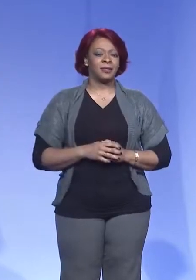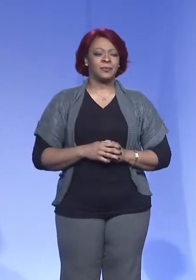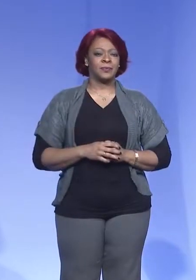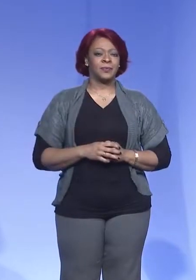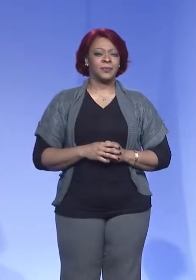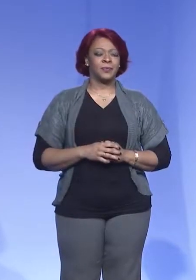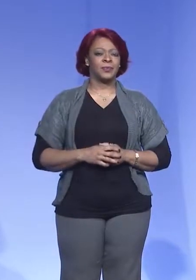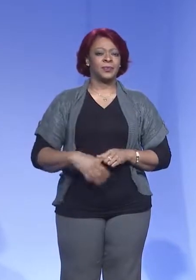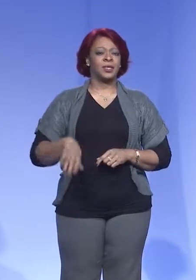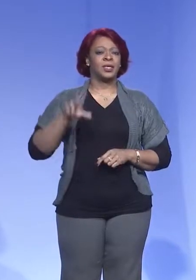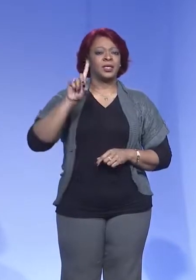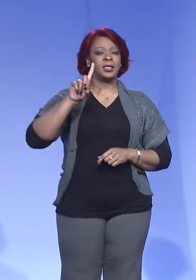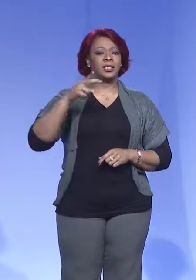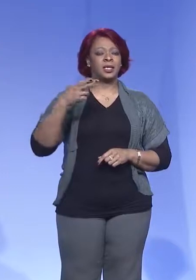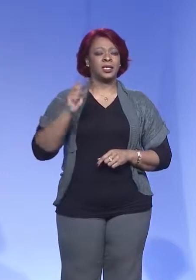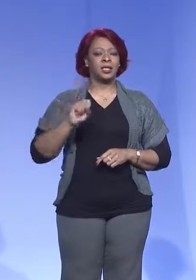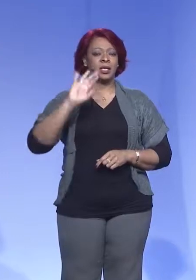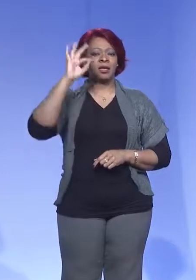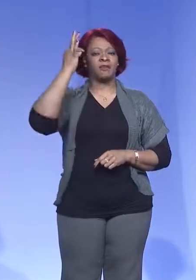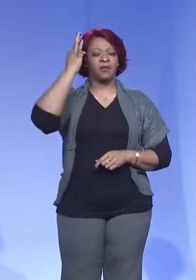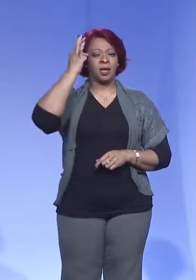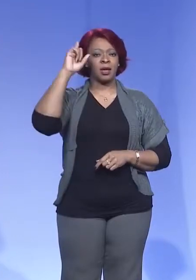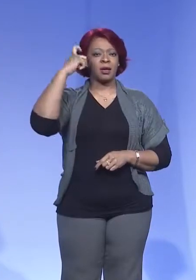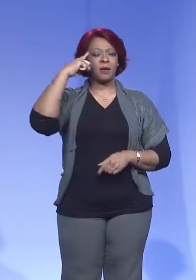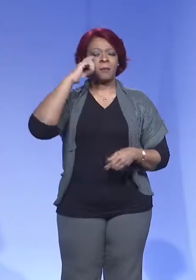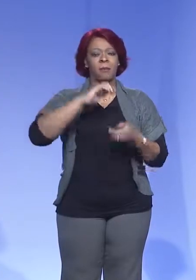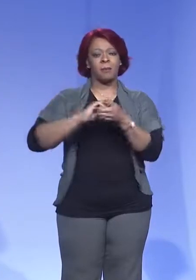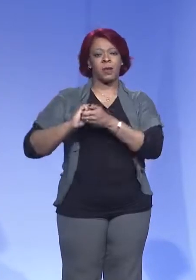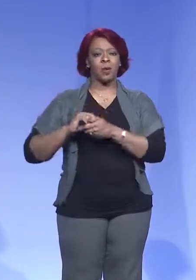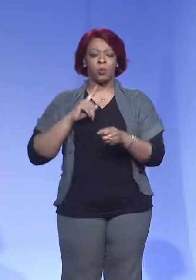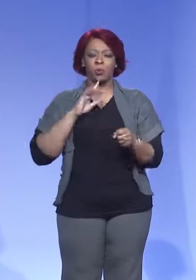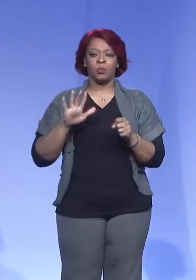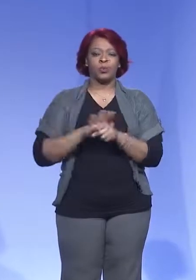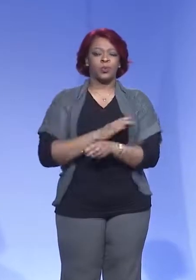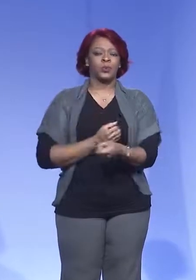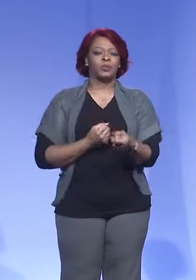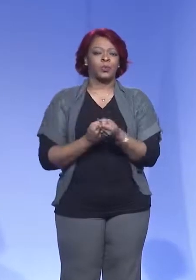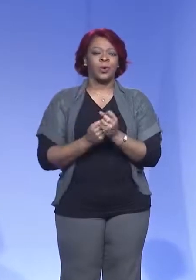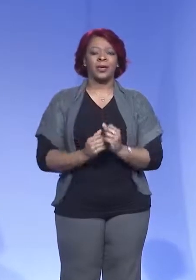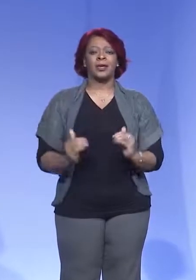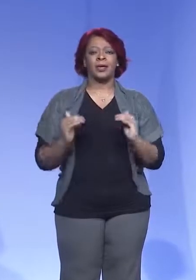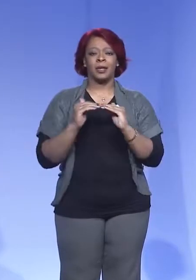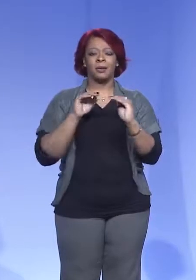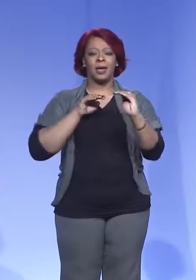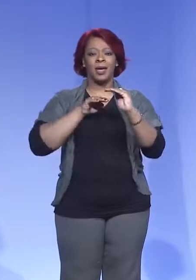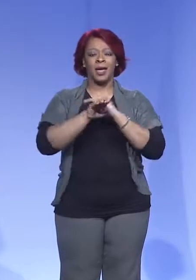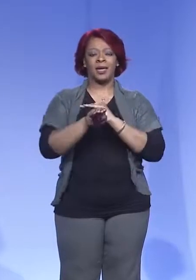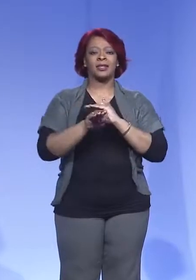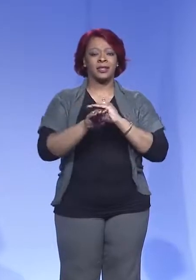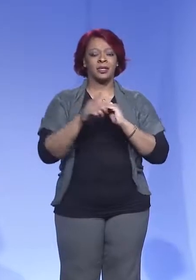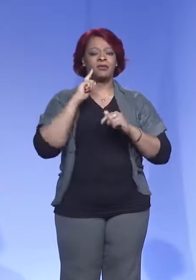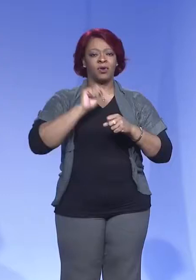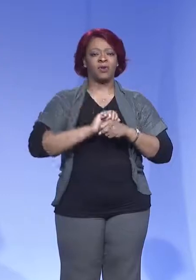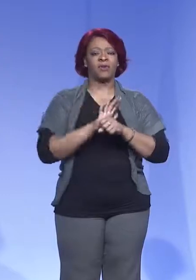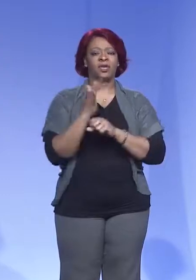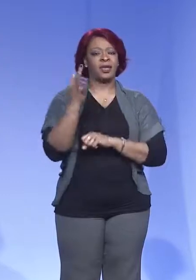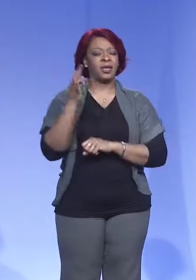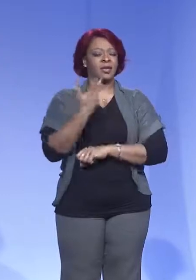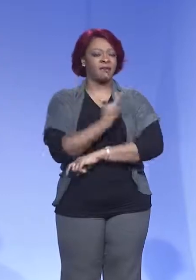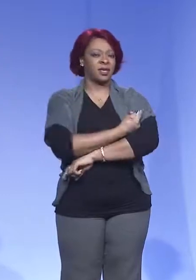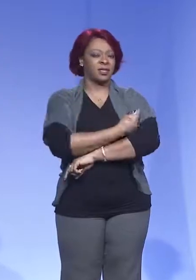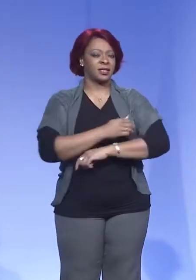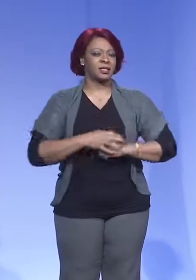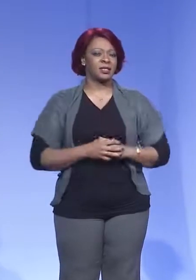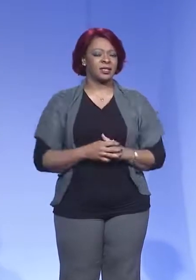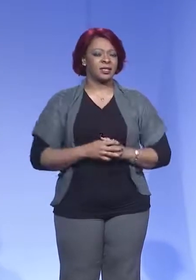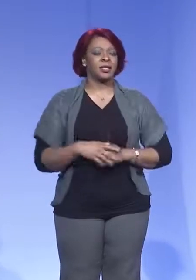DHS and its federal government partners fully support equal access to the COVID-19 vaccines